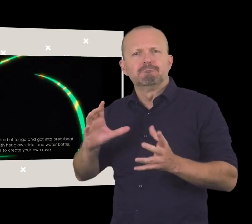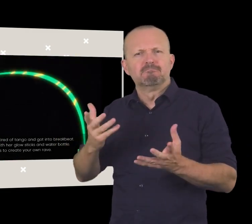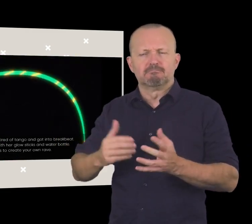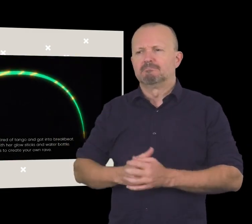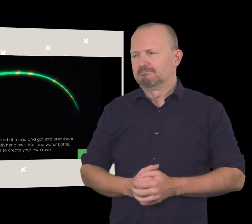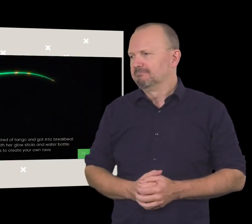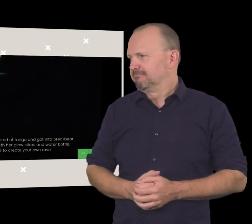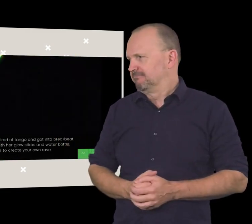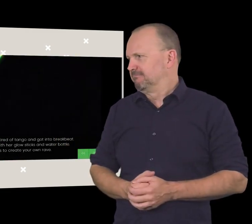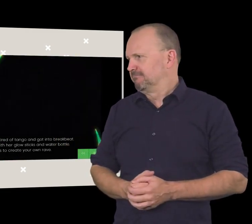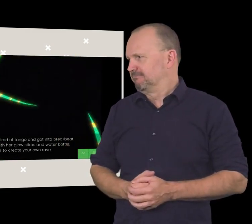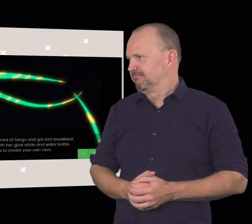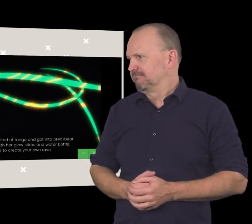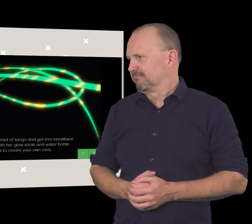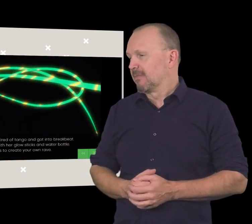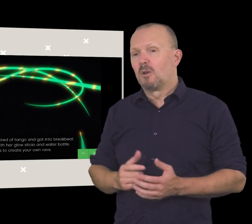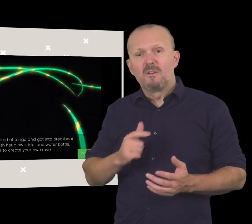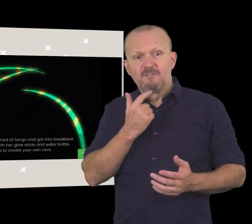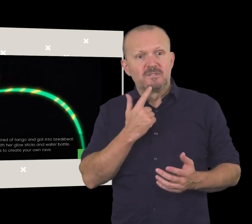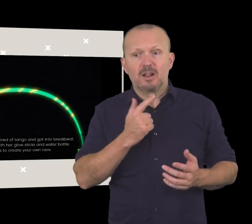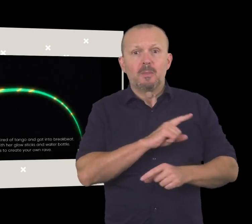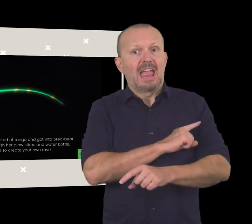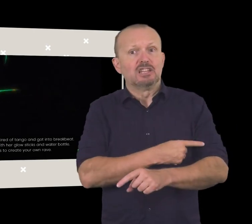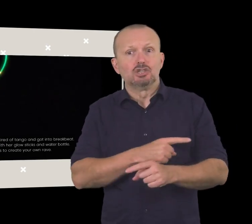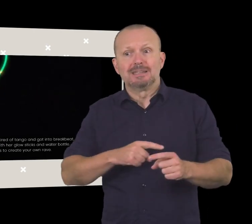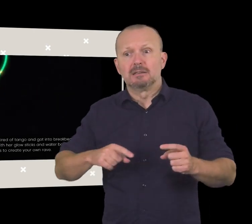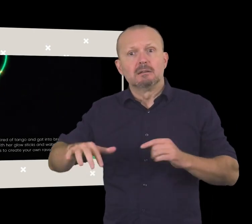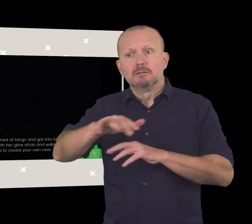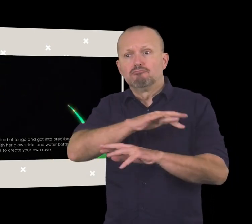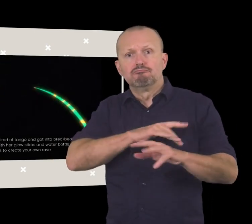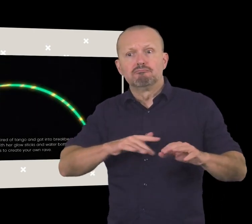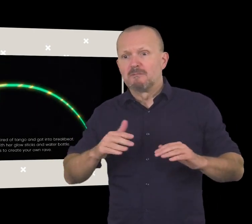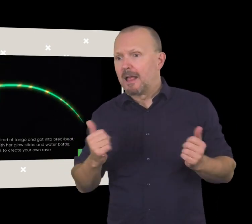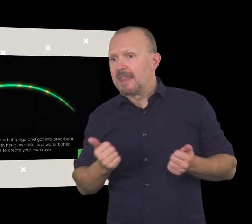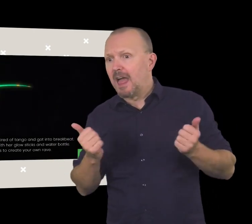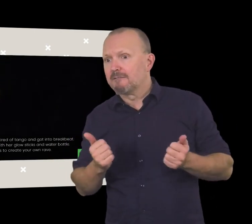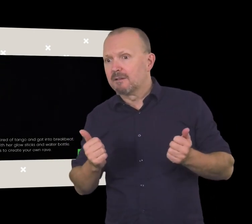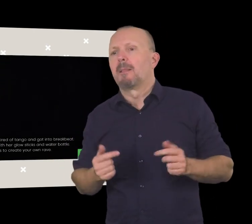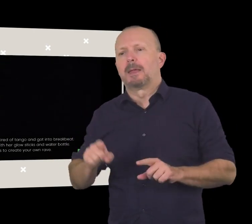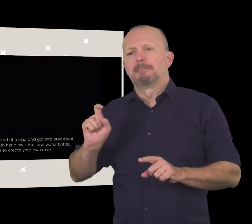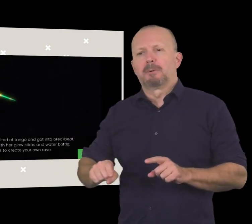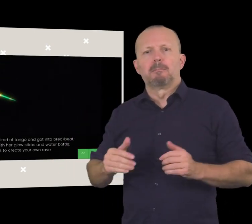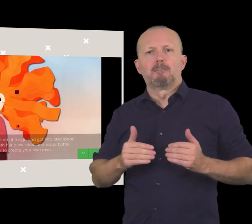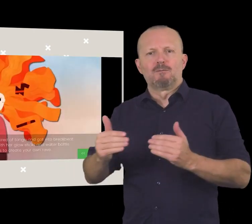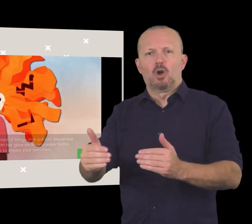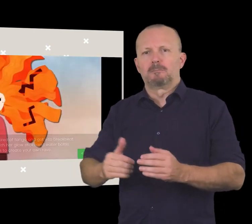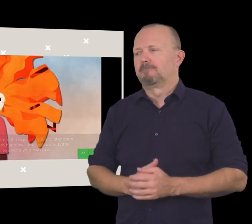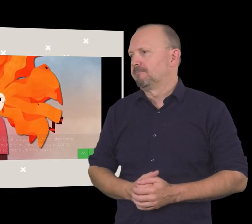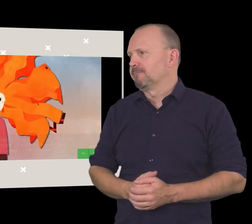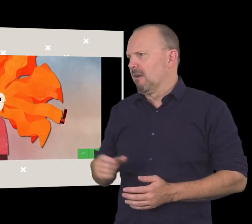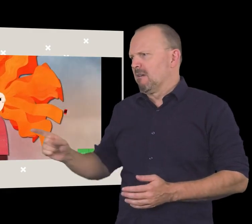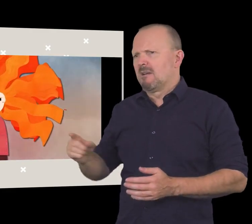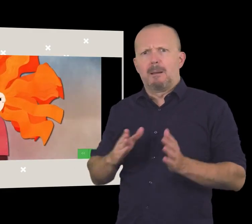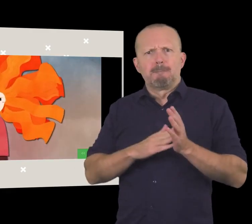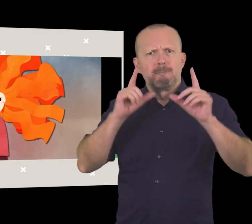with our glow stick until we're ready to come back, and then we're just going to press next scene. Meredith